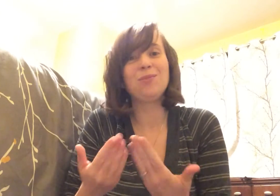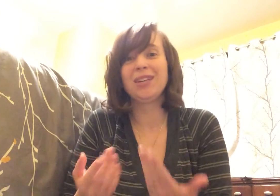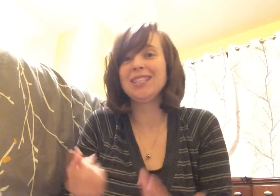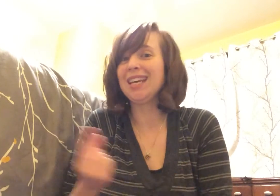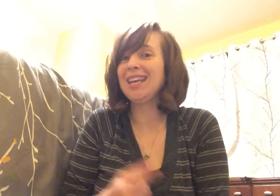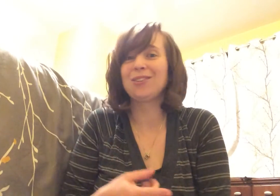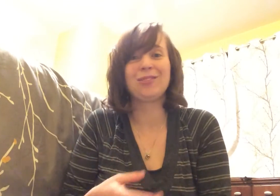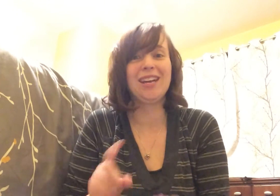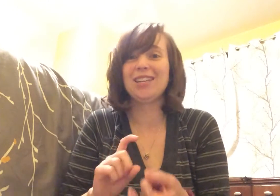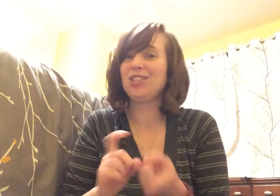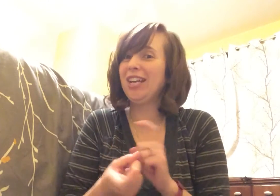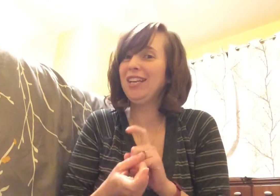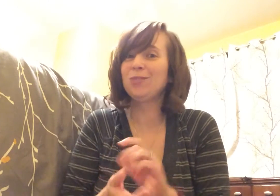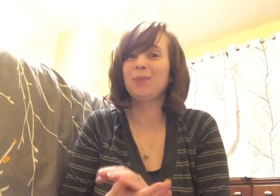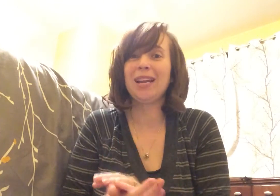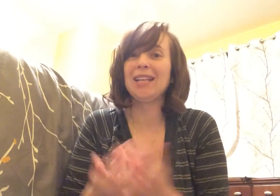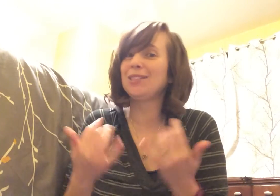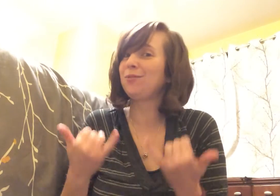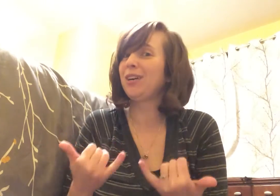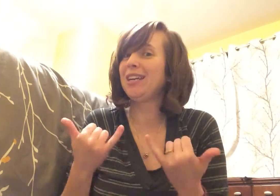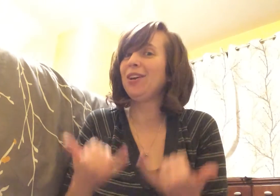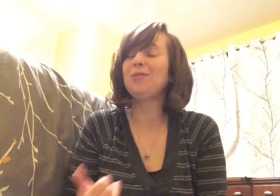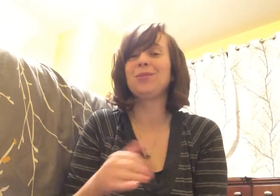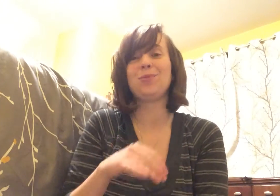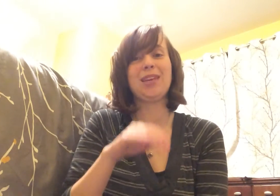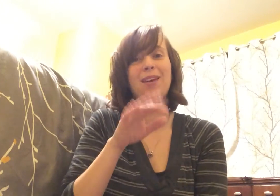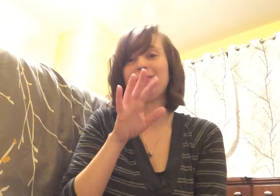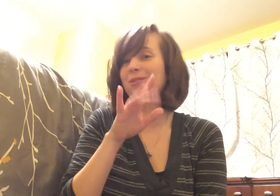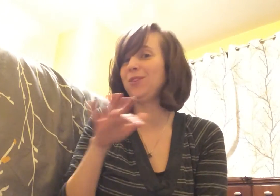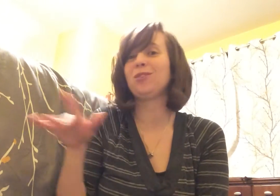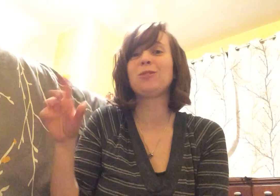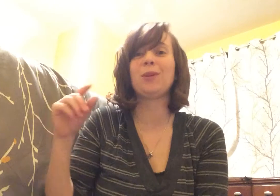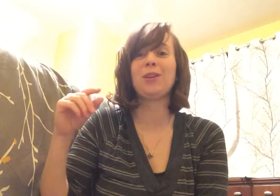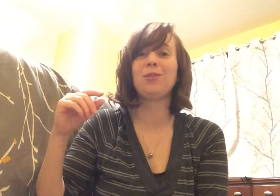one day it'll kind of change, but as of right now, we have to fingerspell